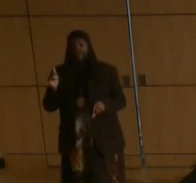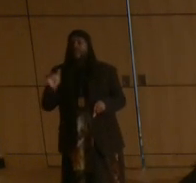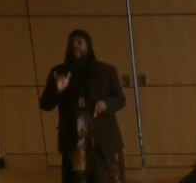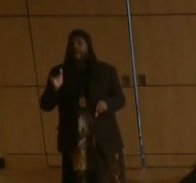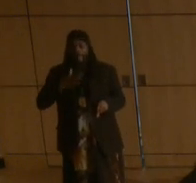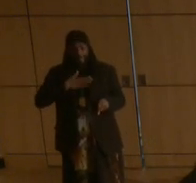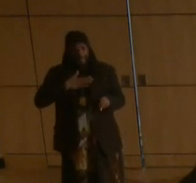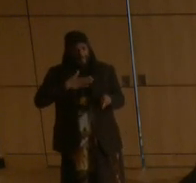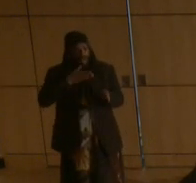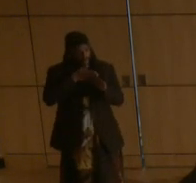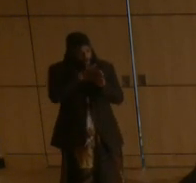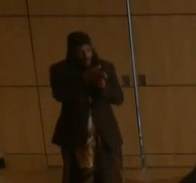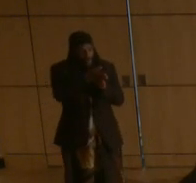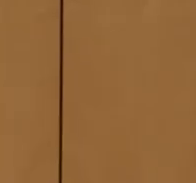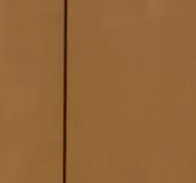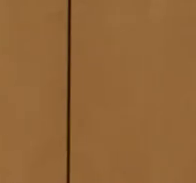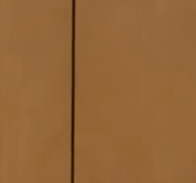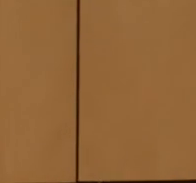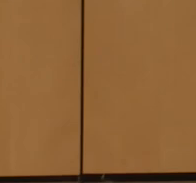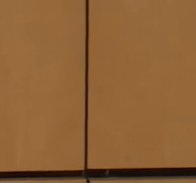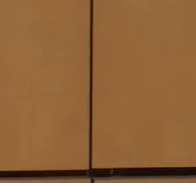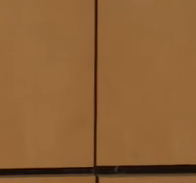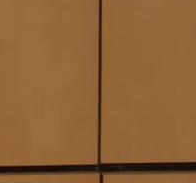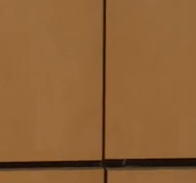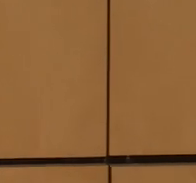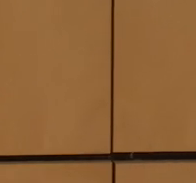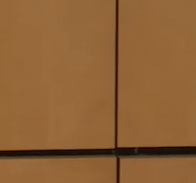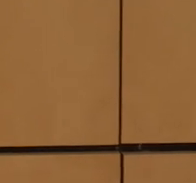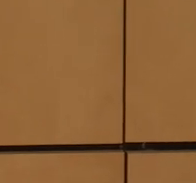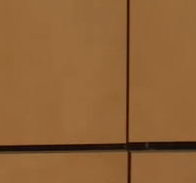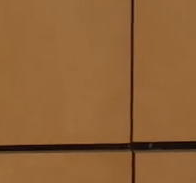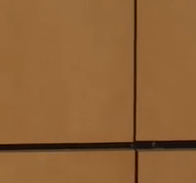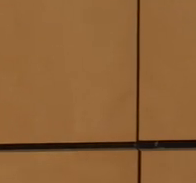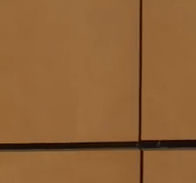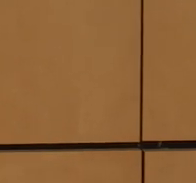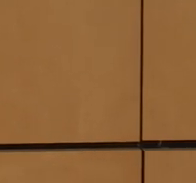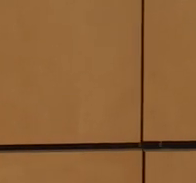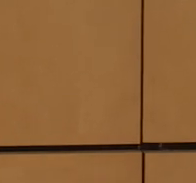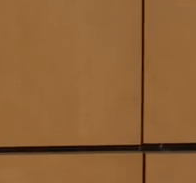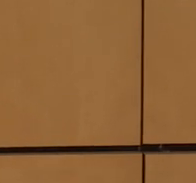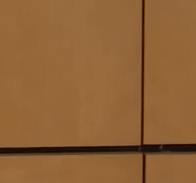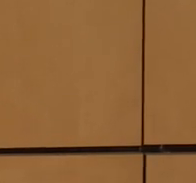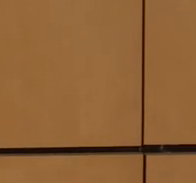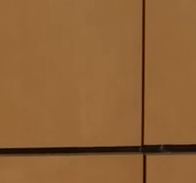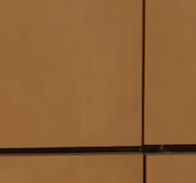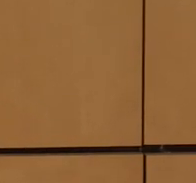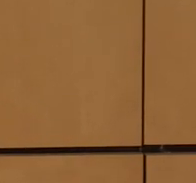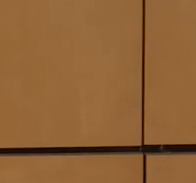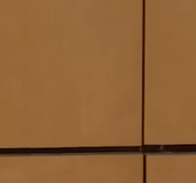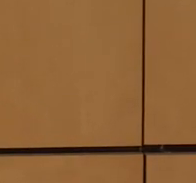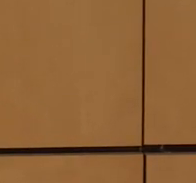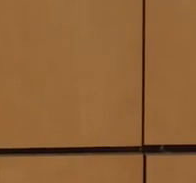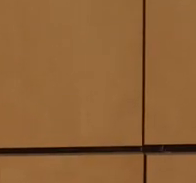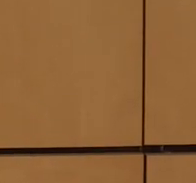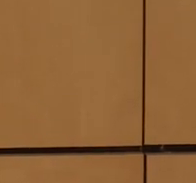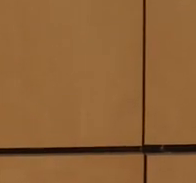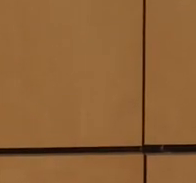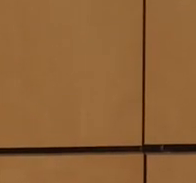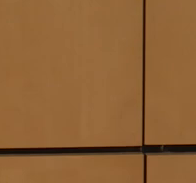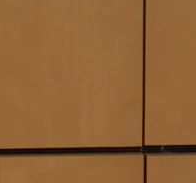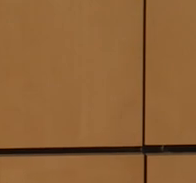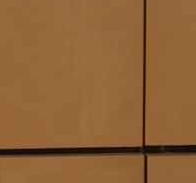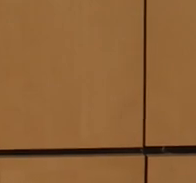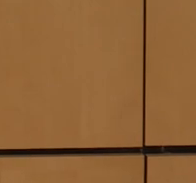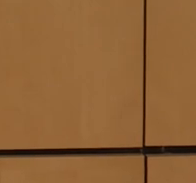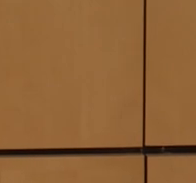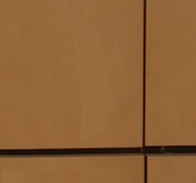my industry is in this moment where there's been this social contract that's broken, but the challenge is how do we develop new